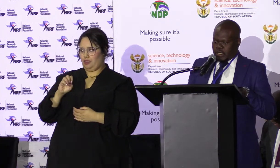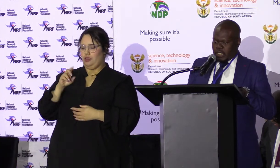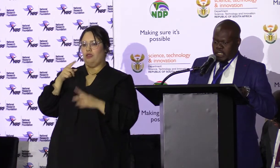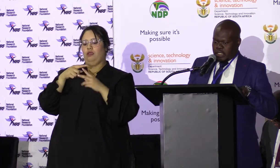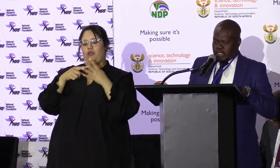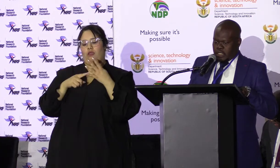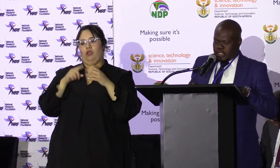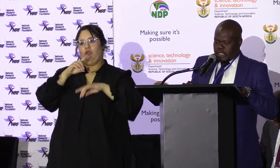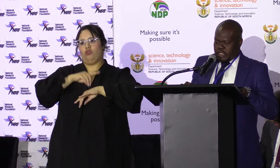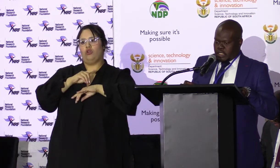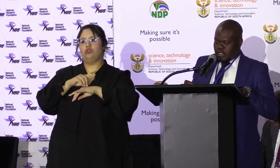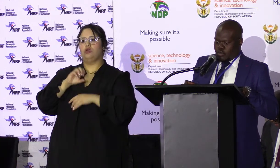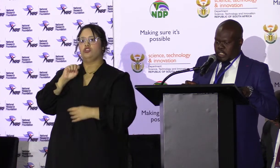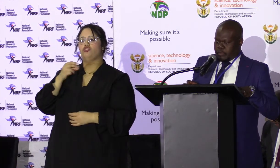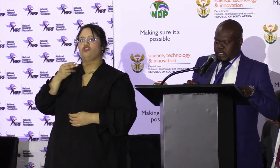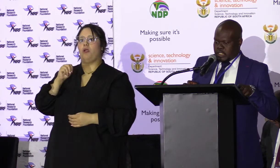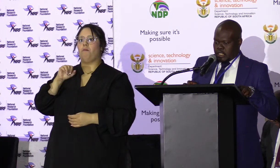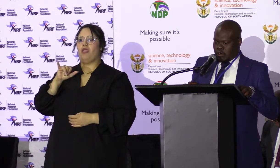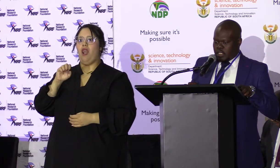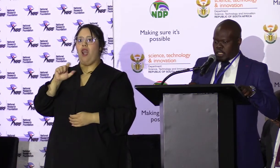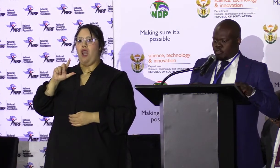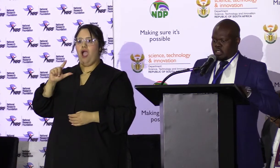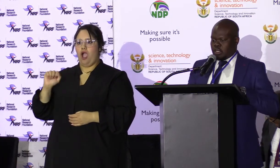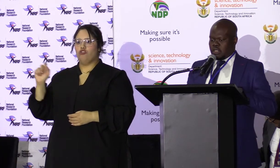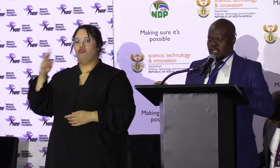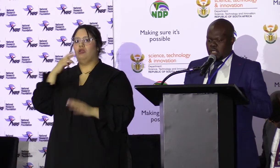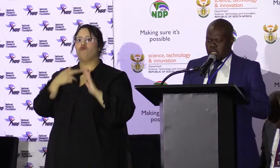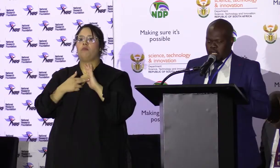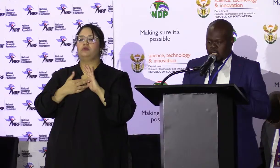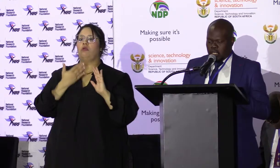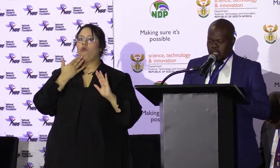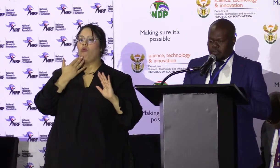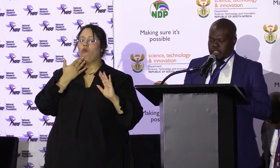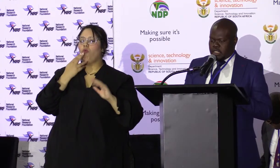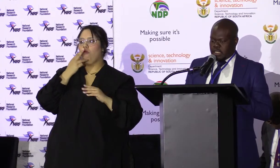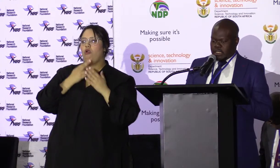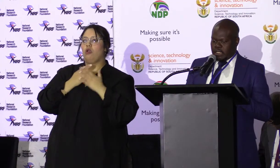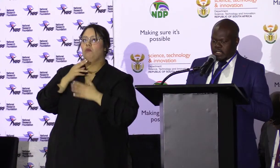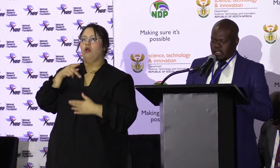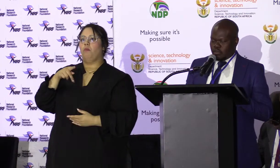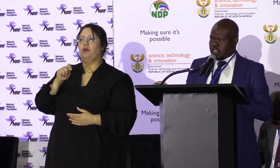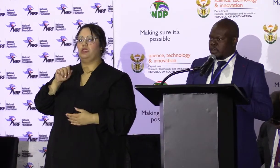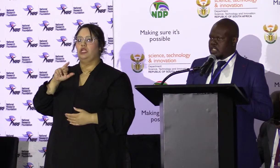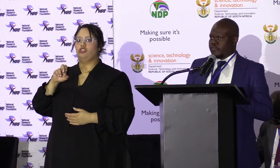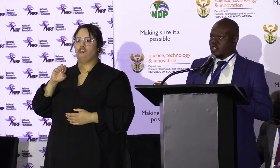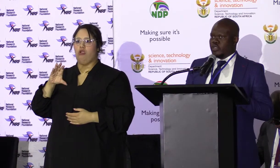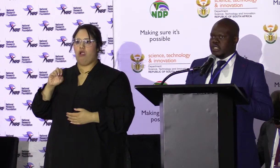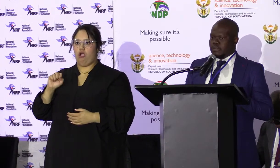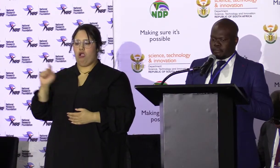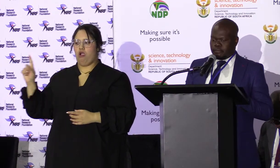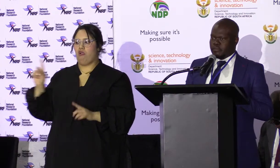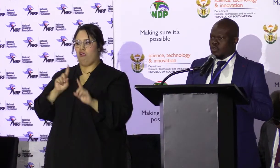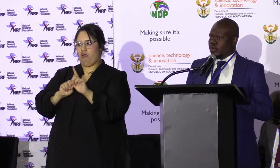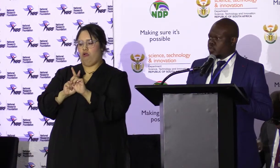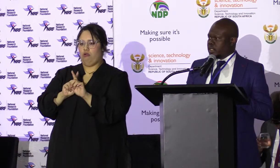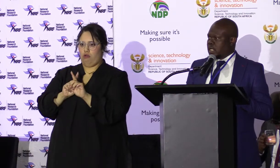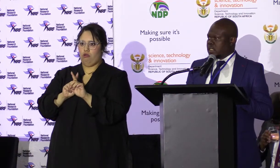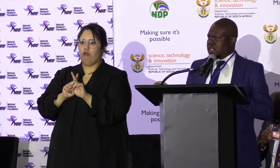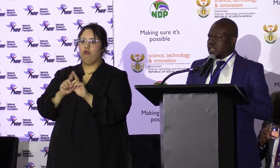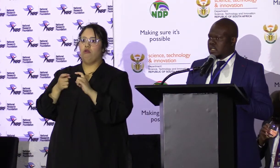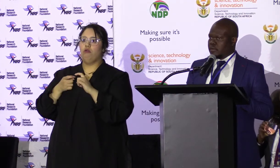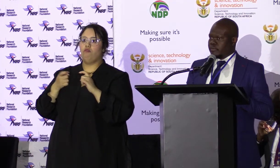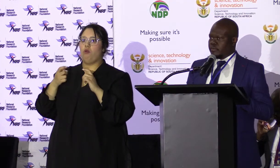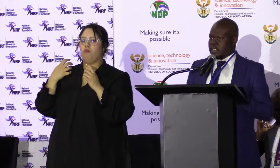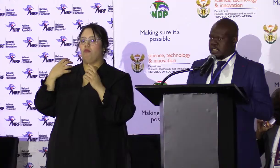Dr. Shamila Chetia, who is representing Honorable Patricia Delin, who is the Minister of Tourism, who was